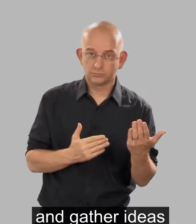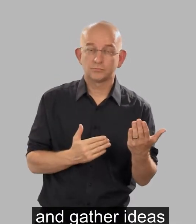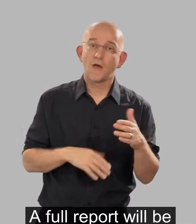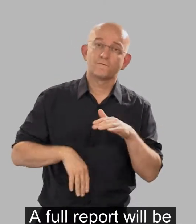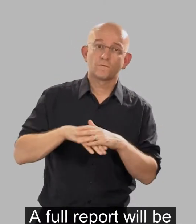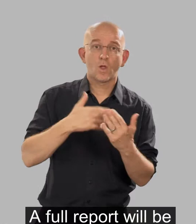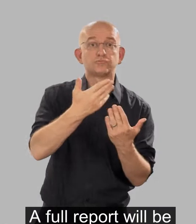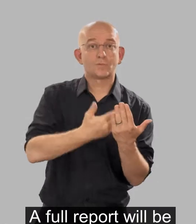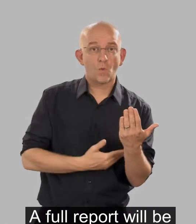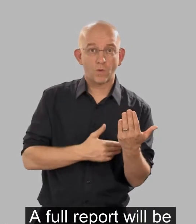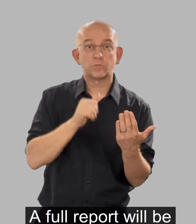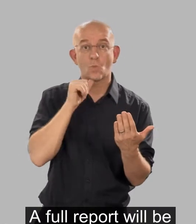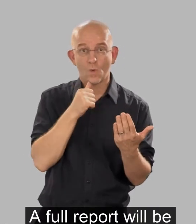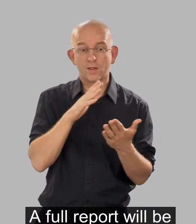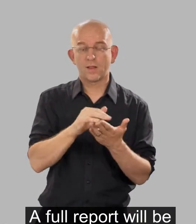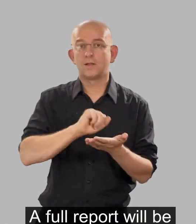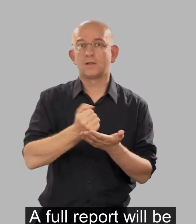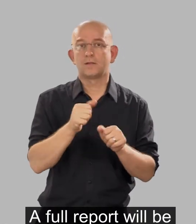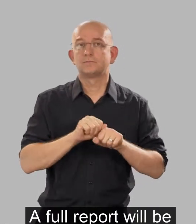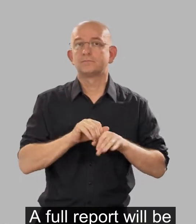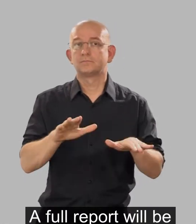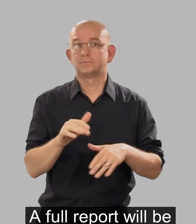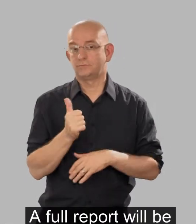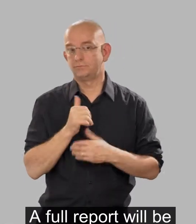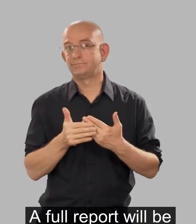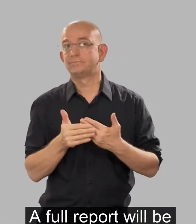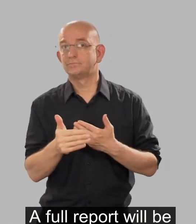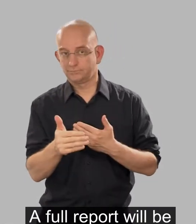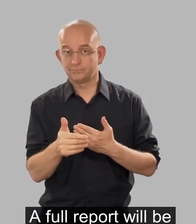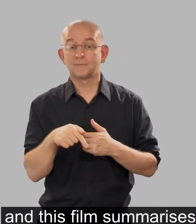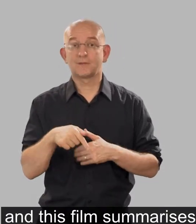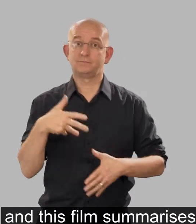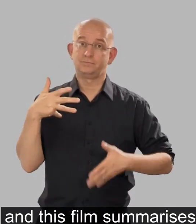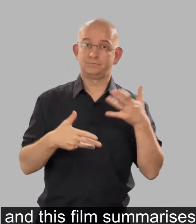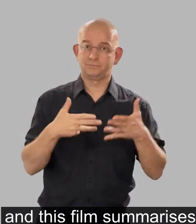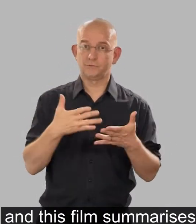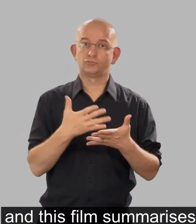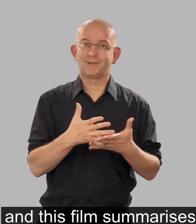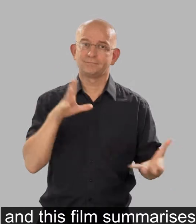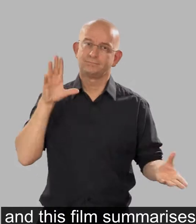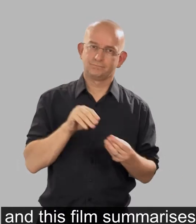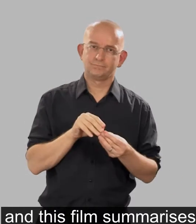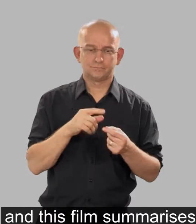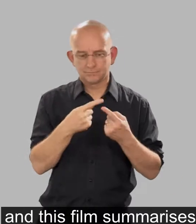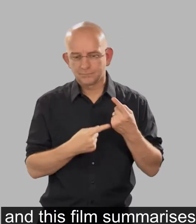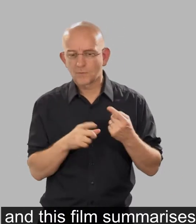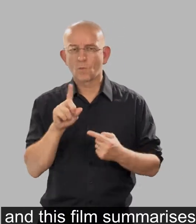recommendations. A full report will be published in due course, and this film summarises the key findings.